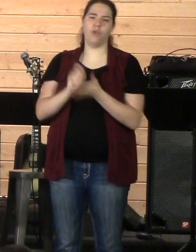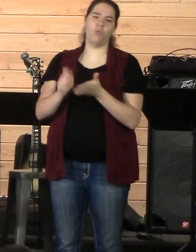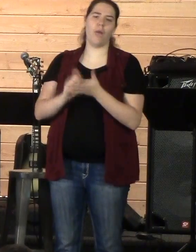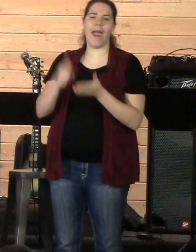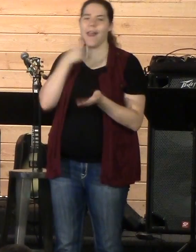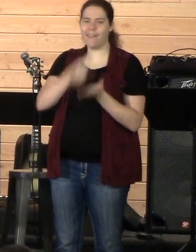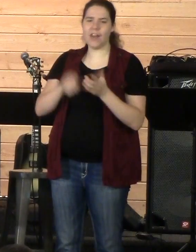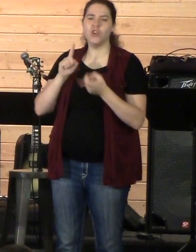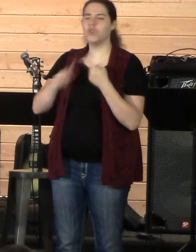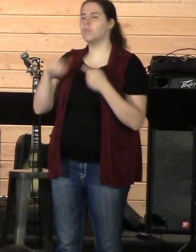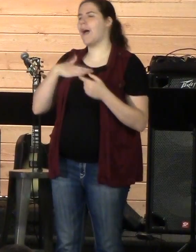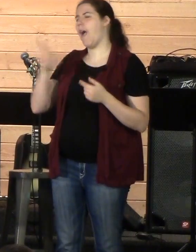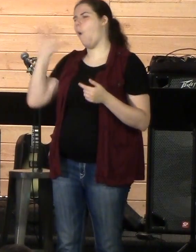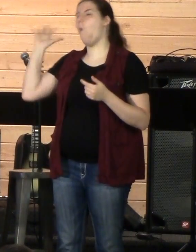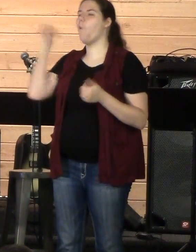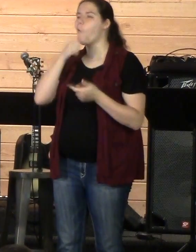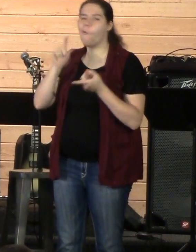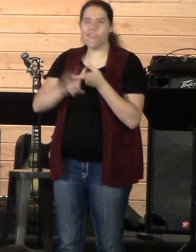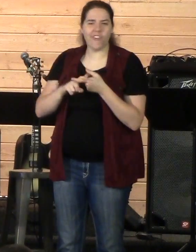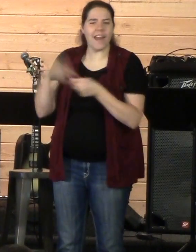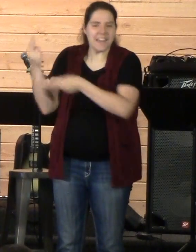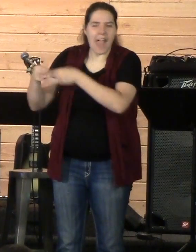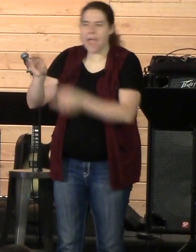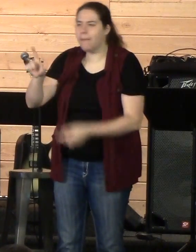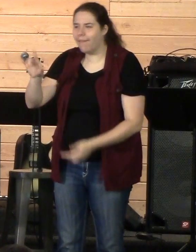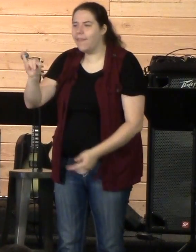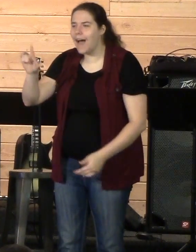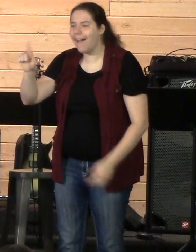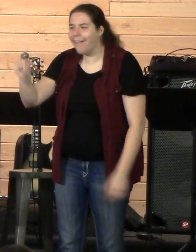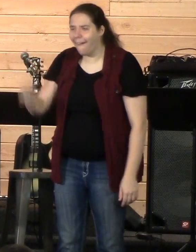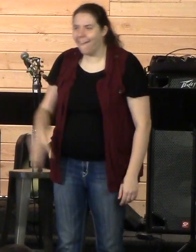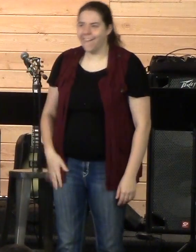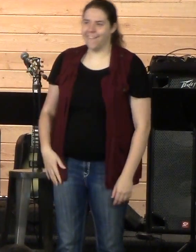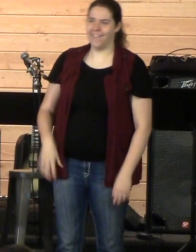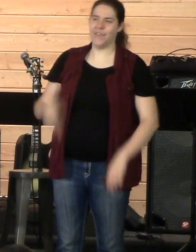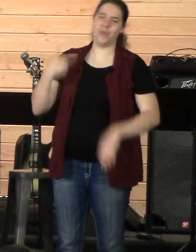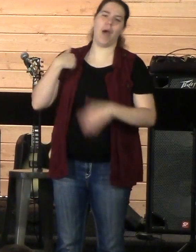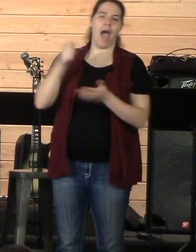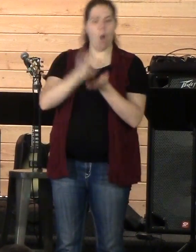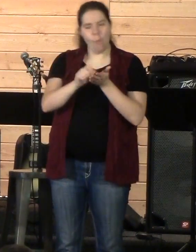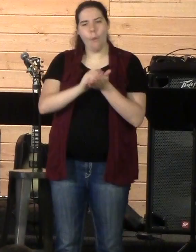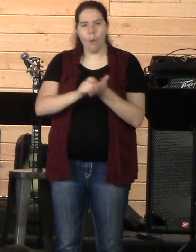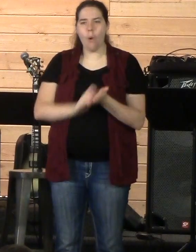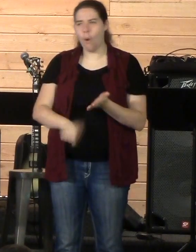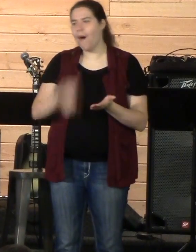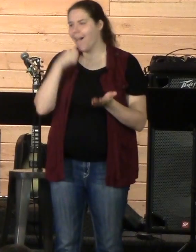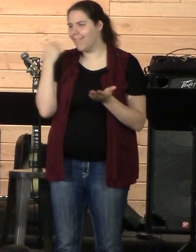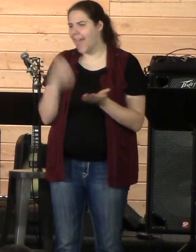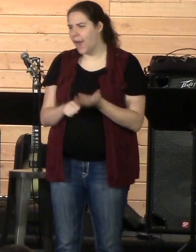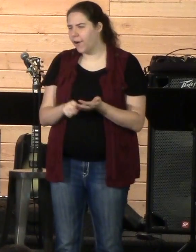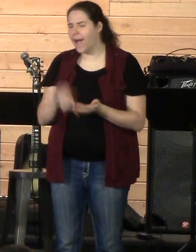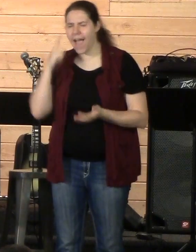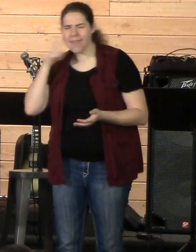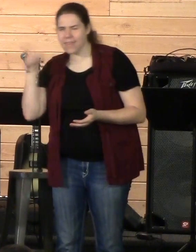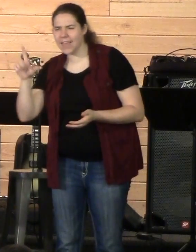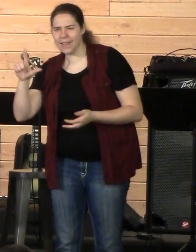Lila. And so I wrote this, I penned this letter. I think she kept it.